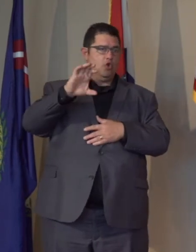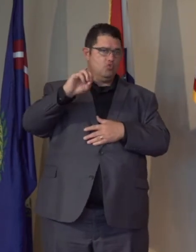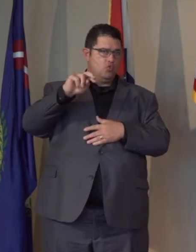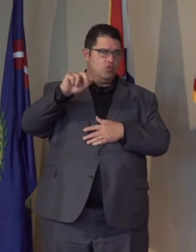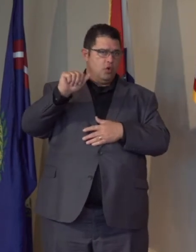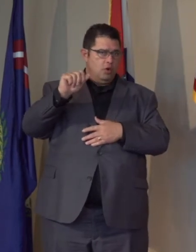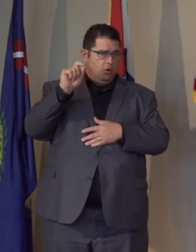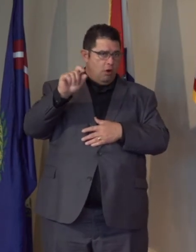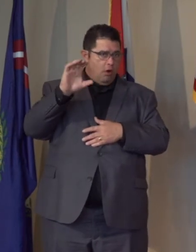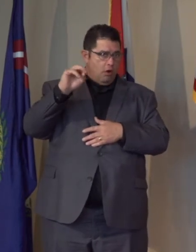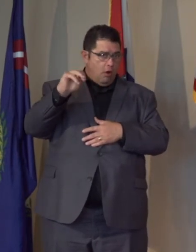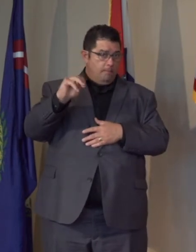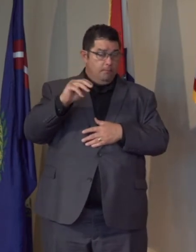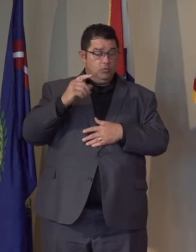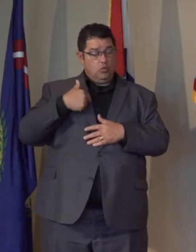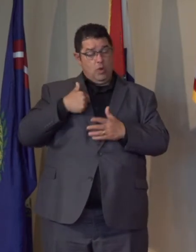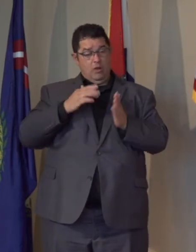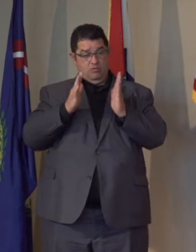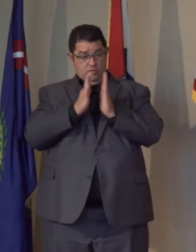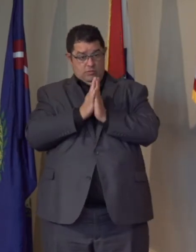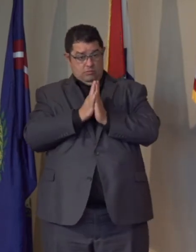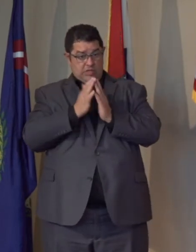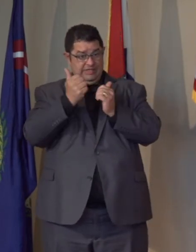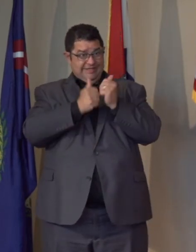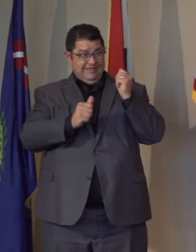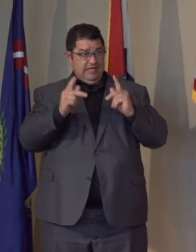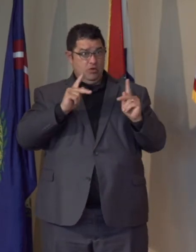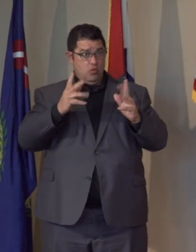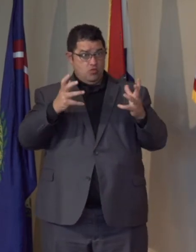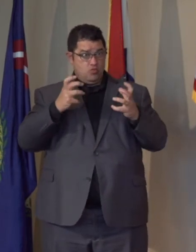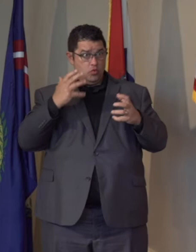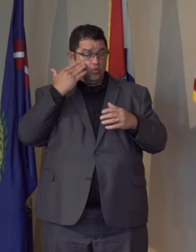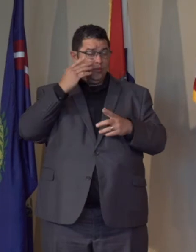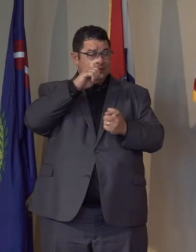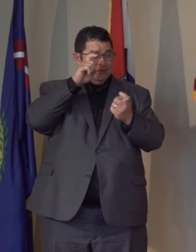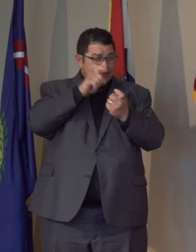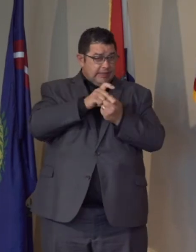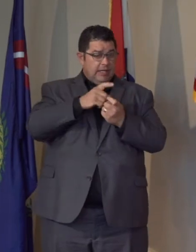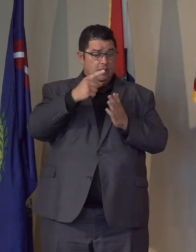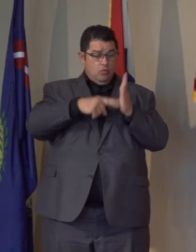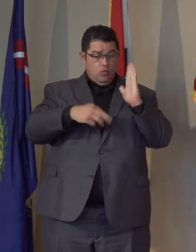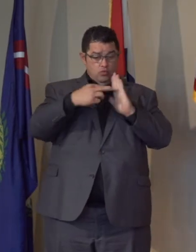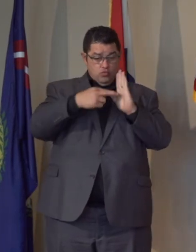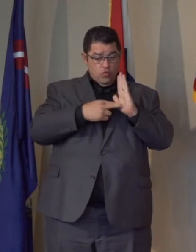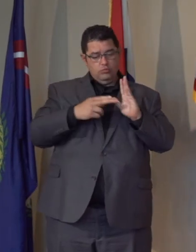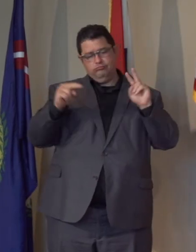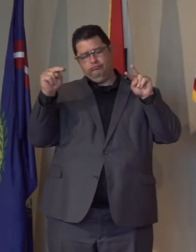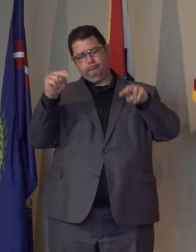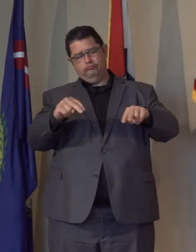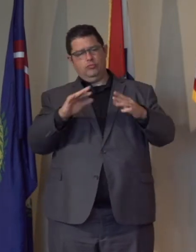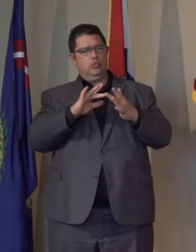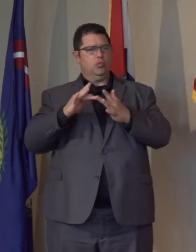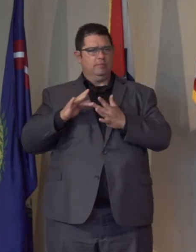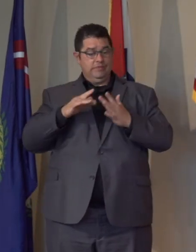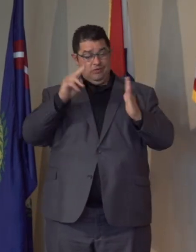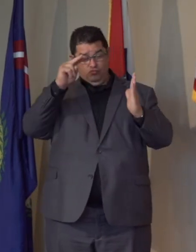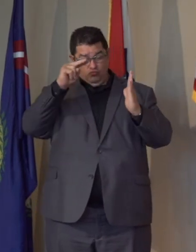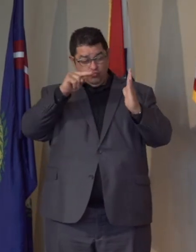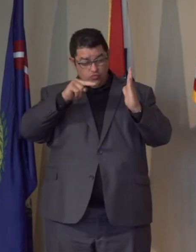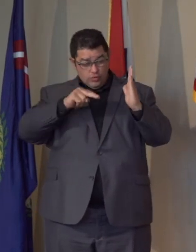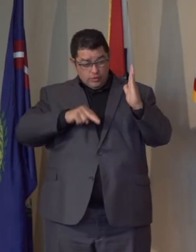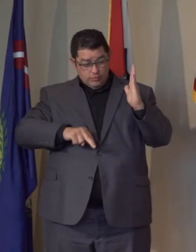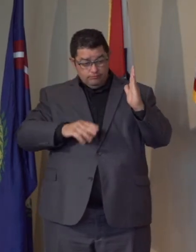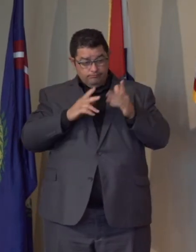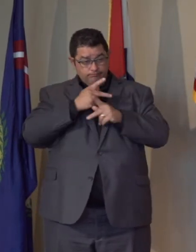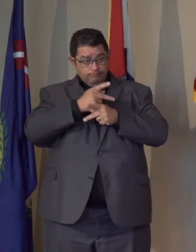would ask anyone who wants to know exactly what the guidelines are to look at our website and read them closely. But